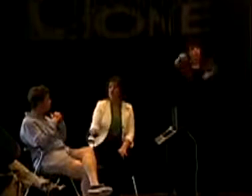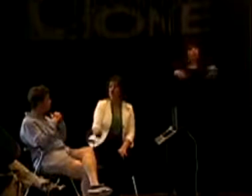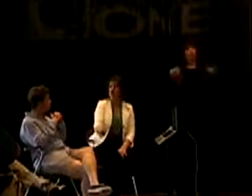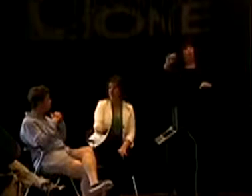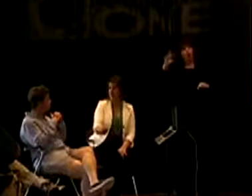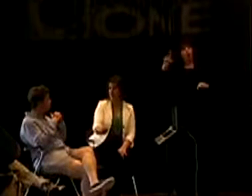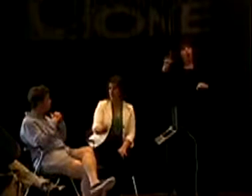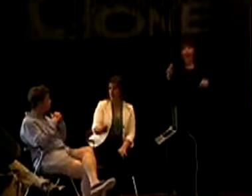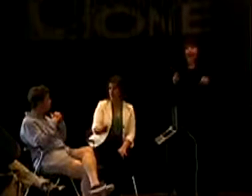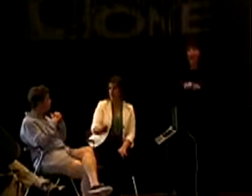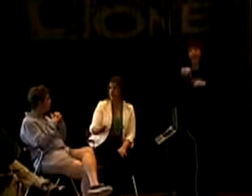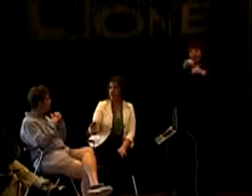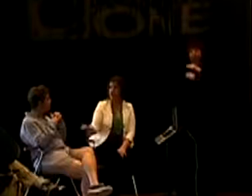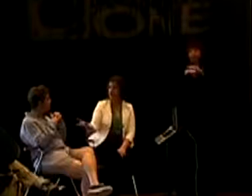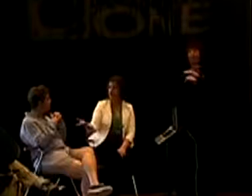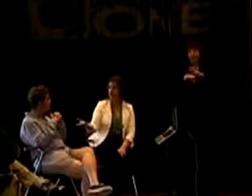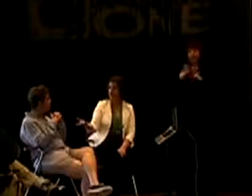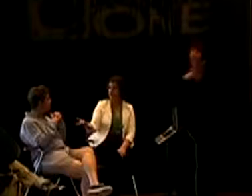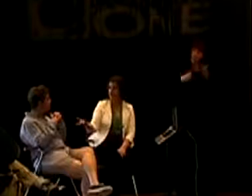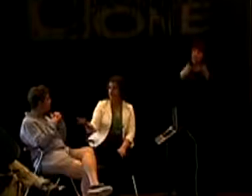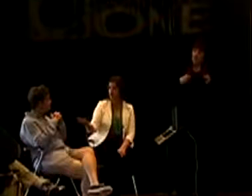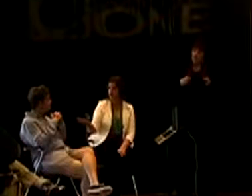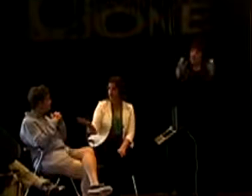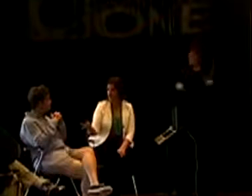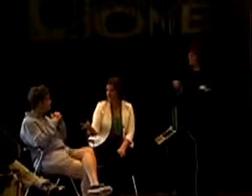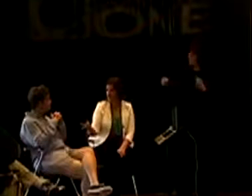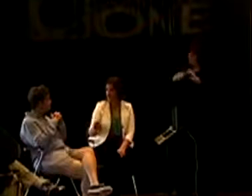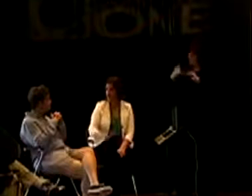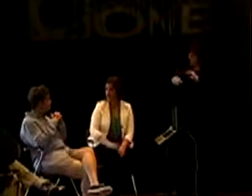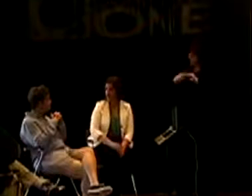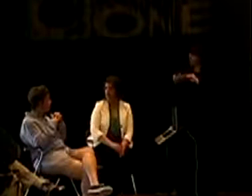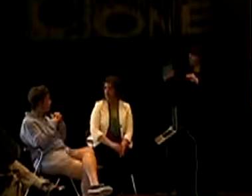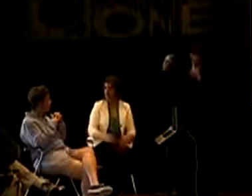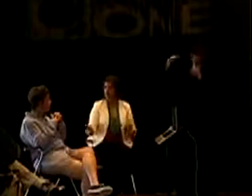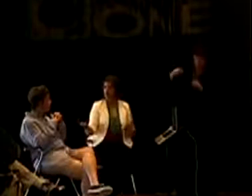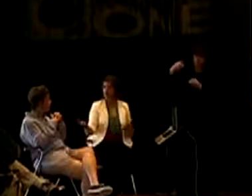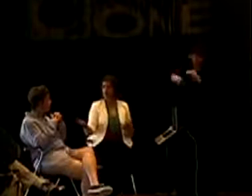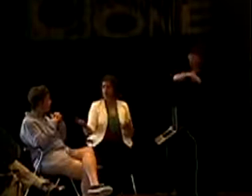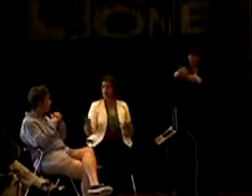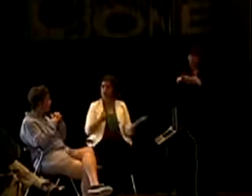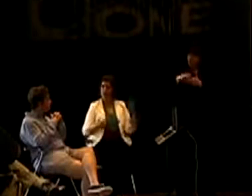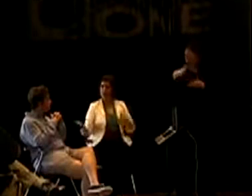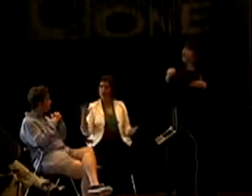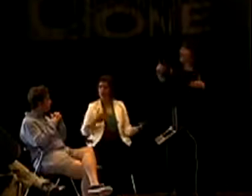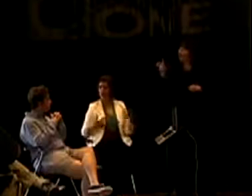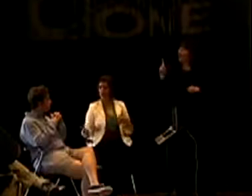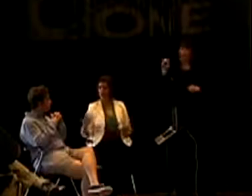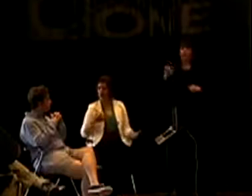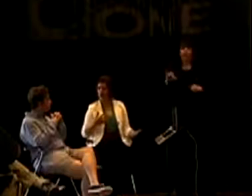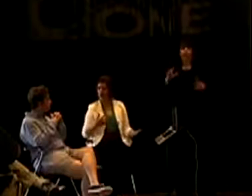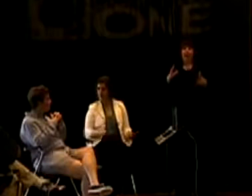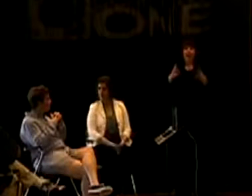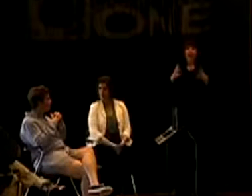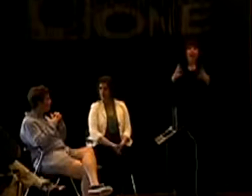as a means of access in some ways, can you talk about sort of your viewpoint on that and sort of where that sits with your